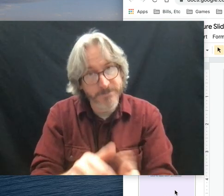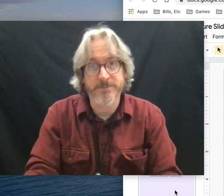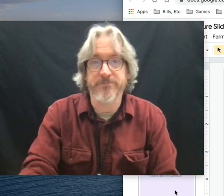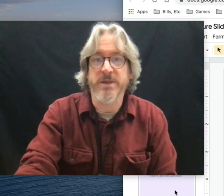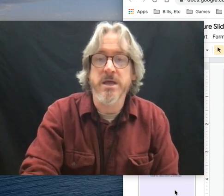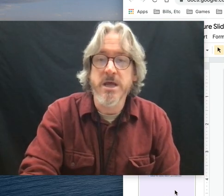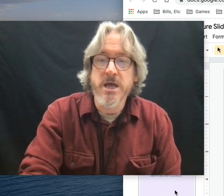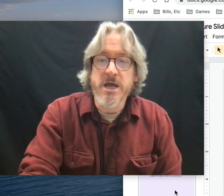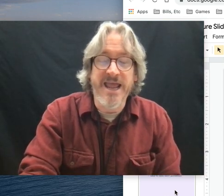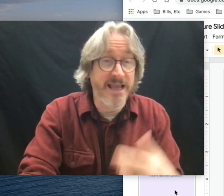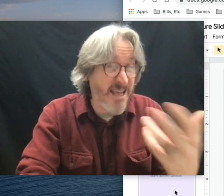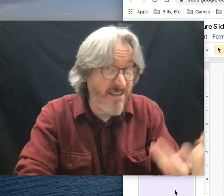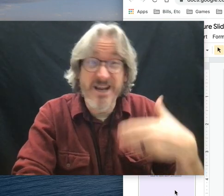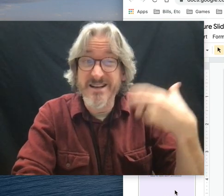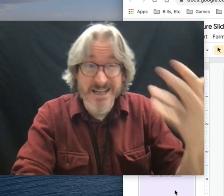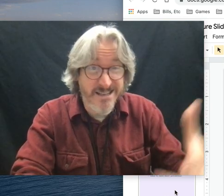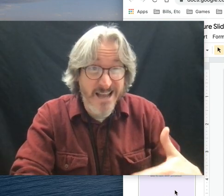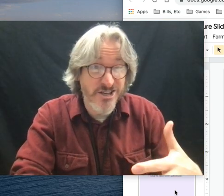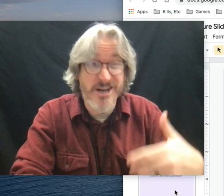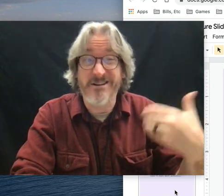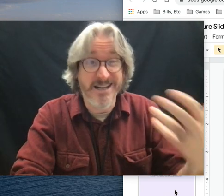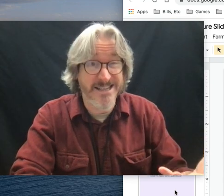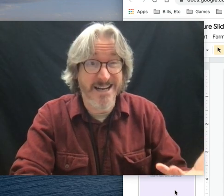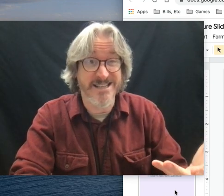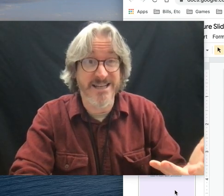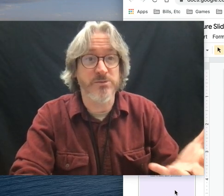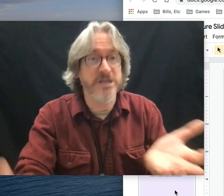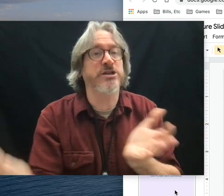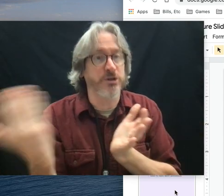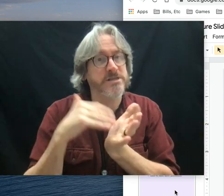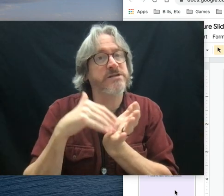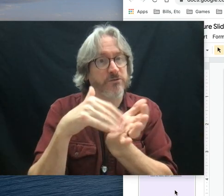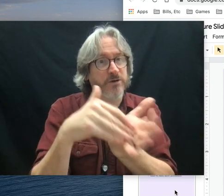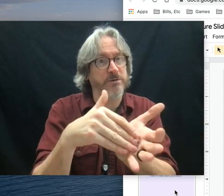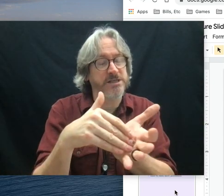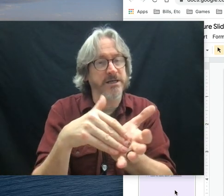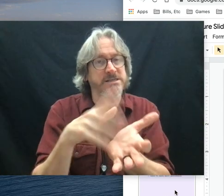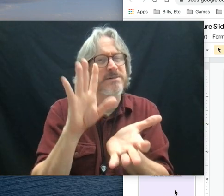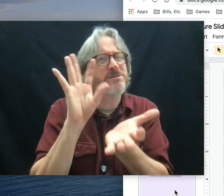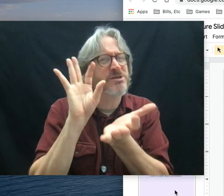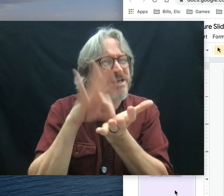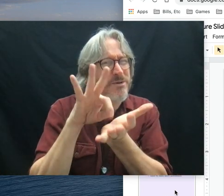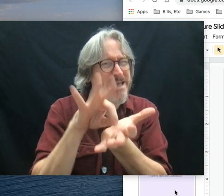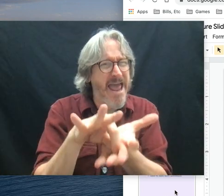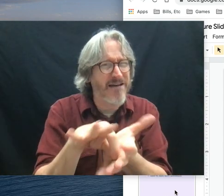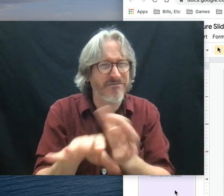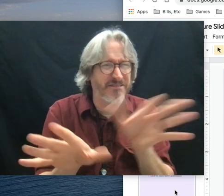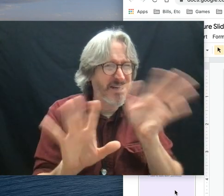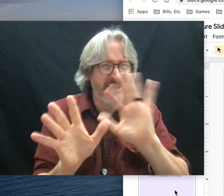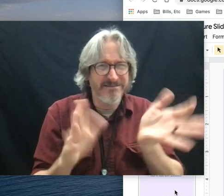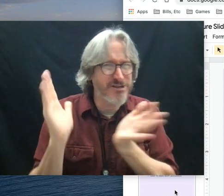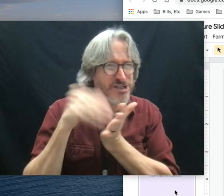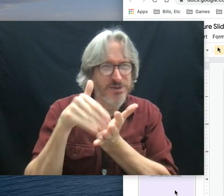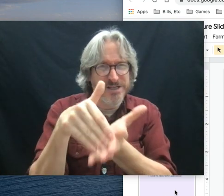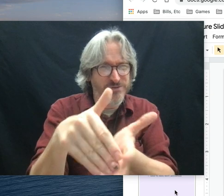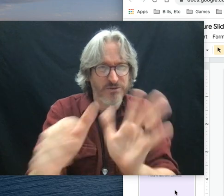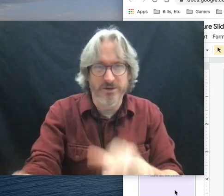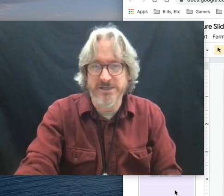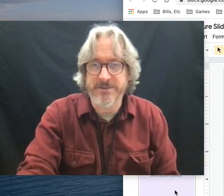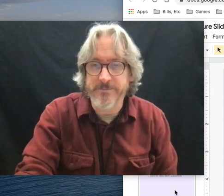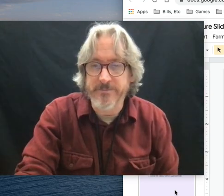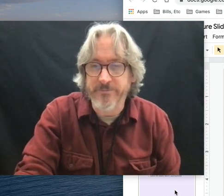frequency. It, even in like engineering and science things, we still use this for frequency. Sometimes you'll see it with an F. Just do